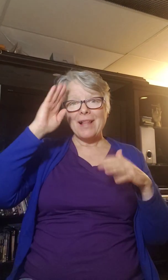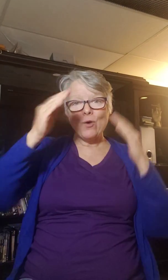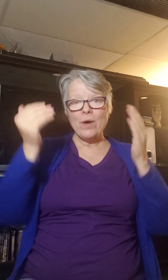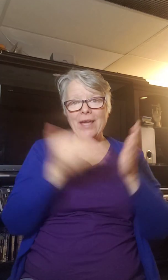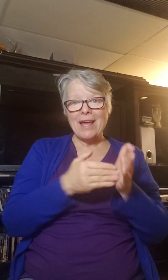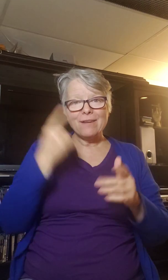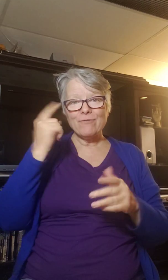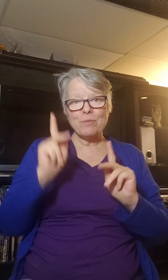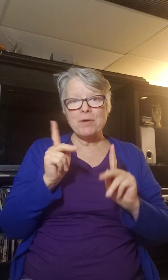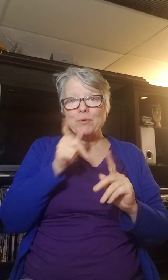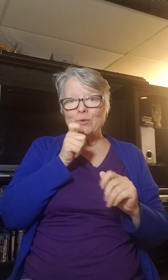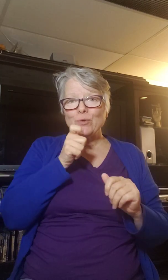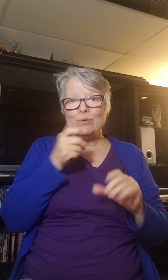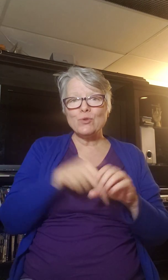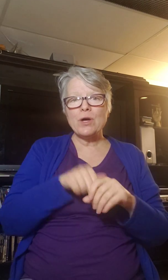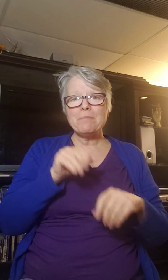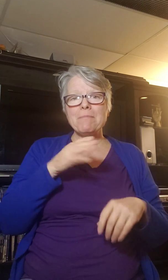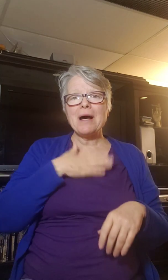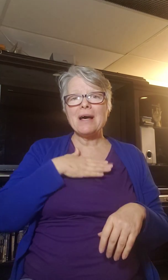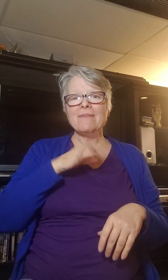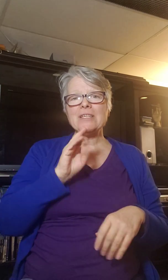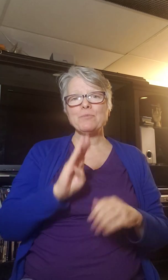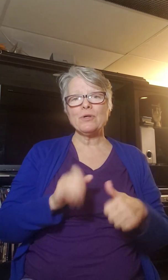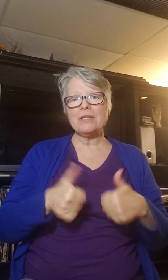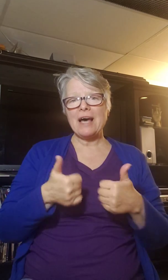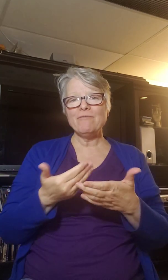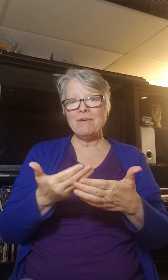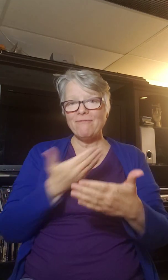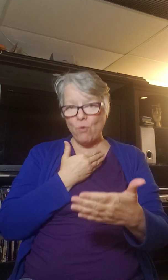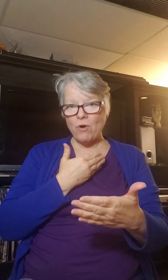hello again for the people who joined my Facebook Live before.